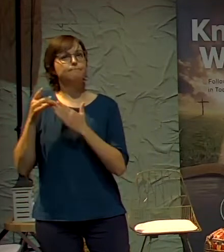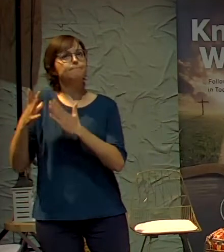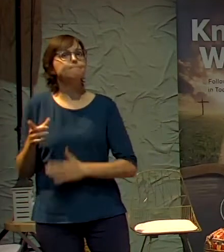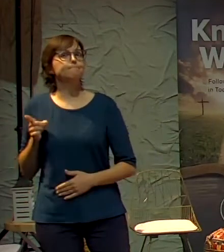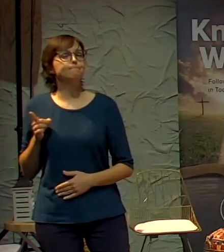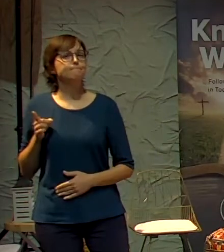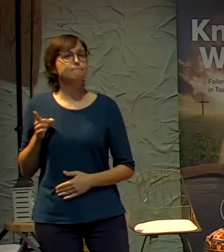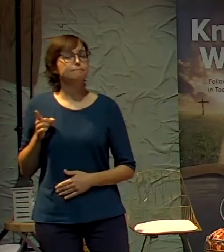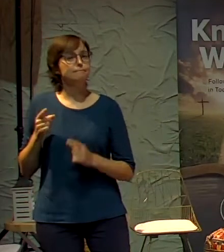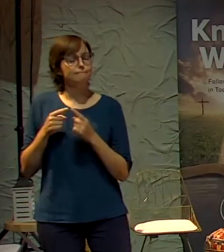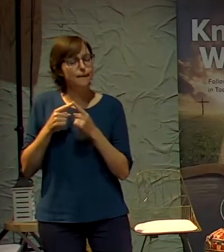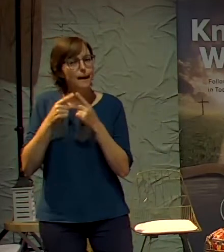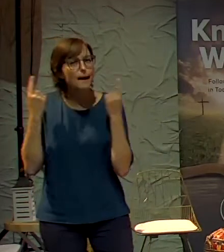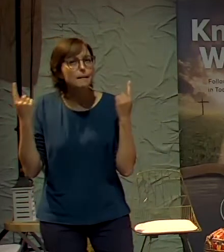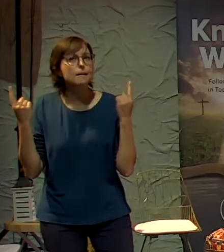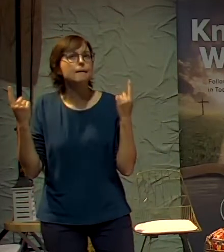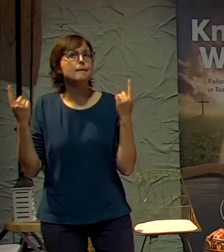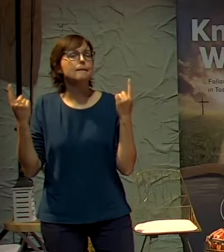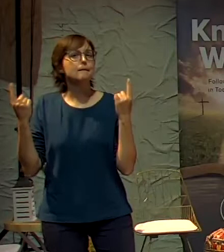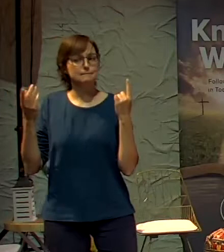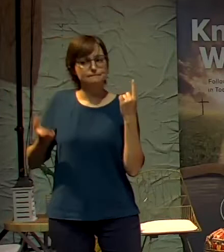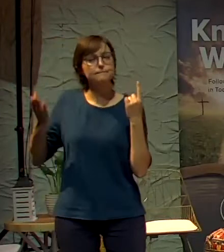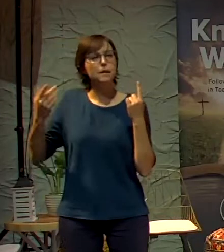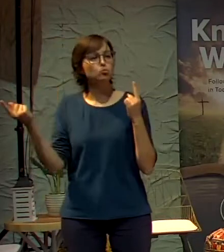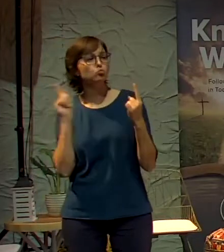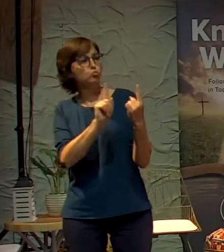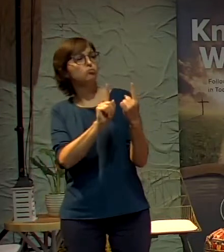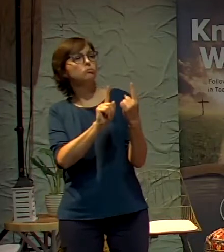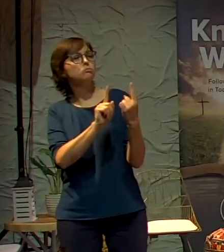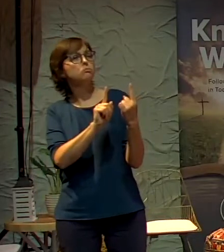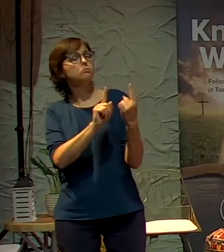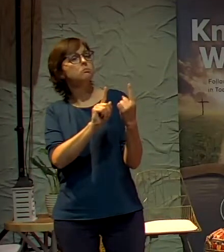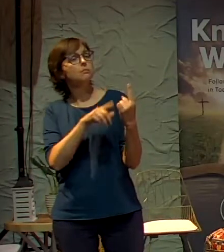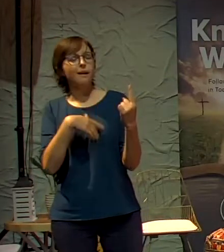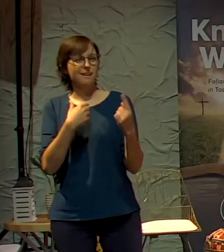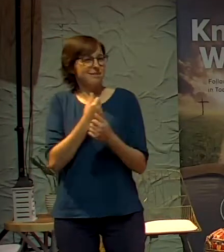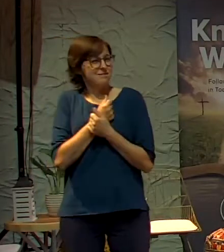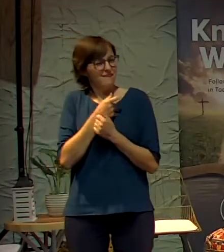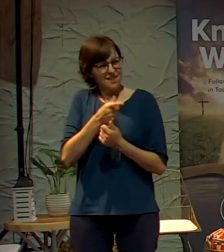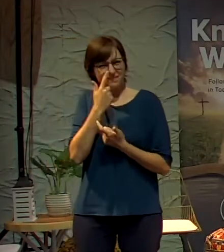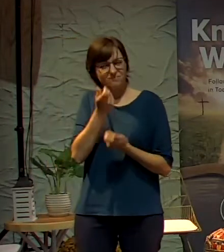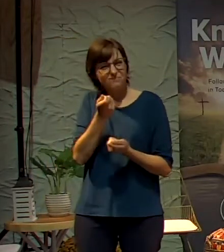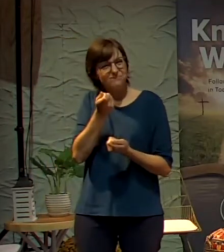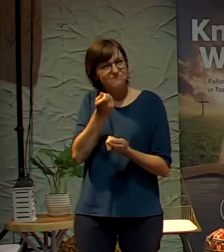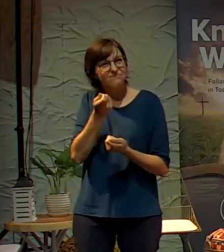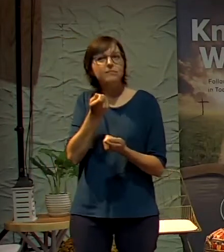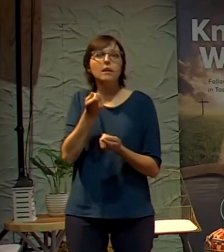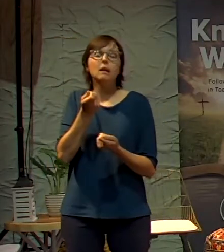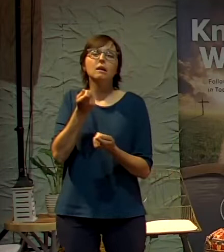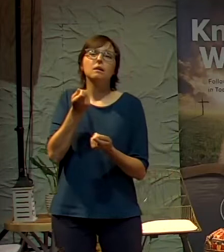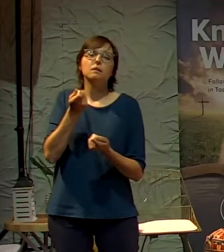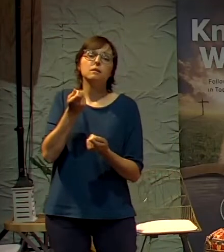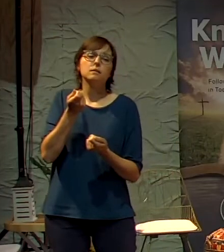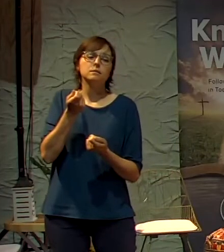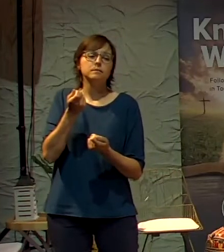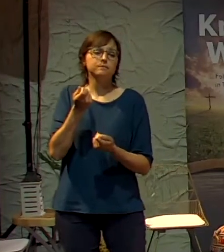who was the enemy, right? He approaches Jesus, and I love this insight, because those of us